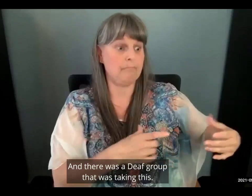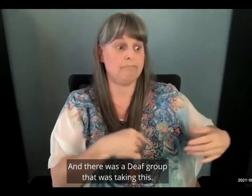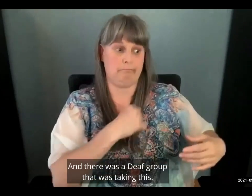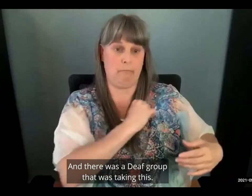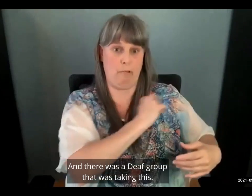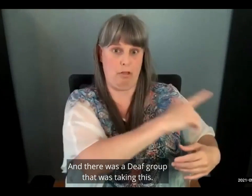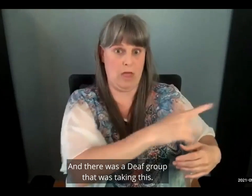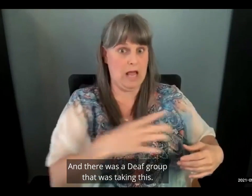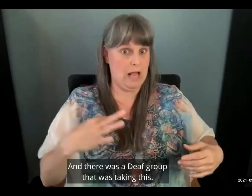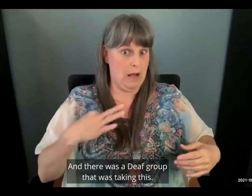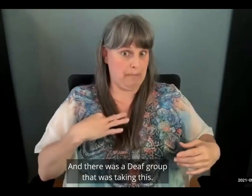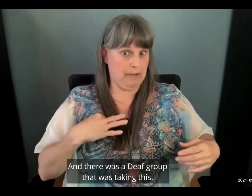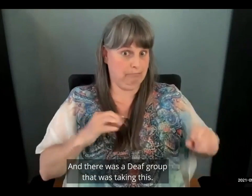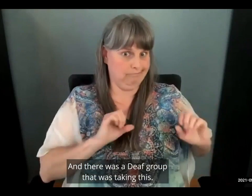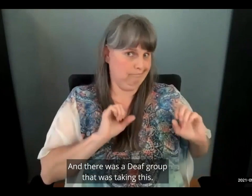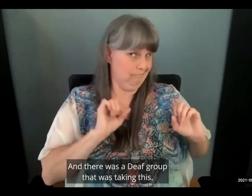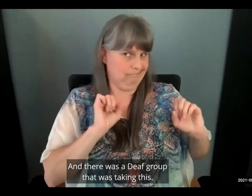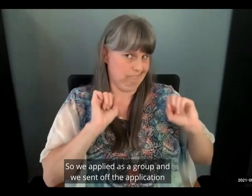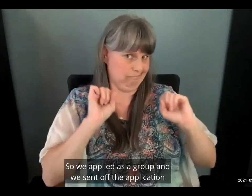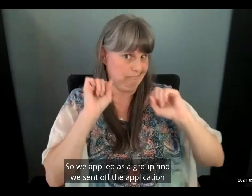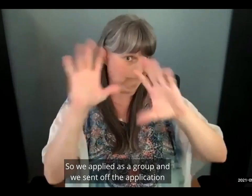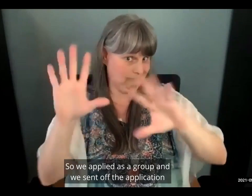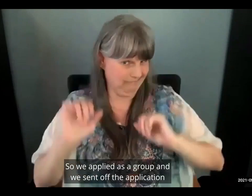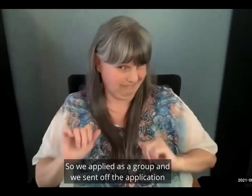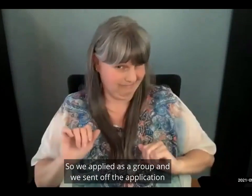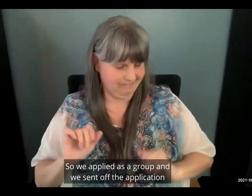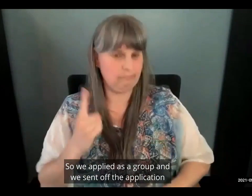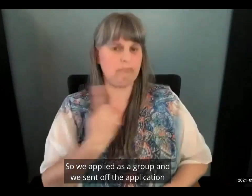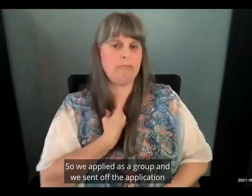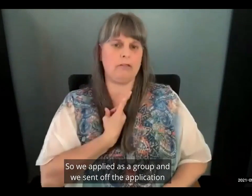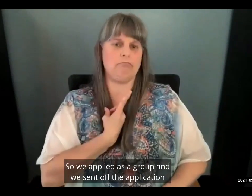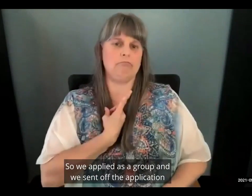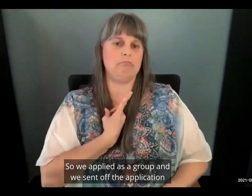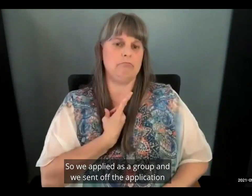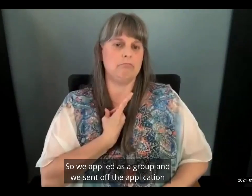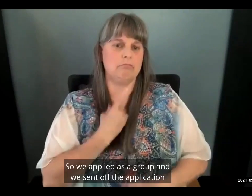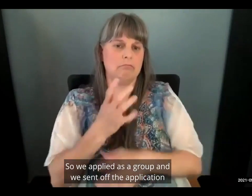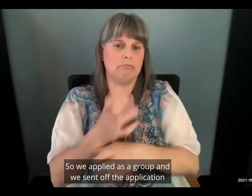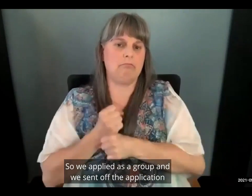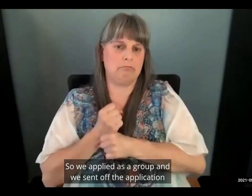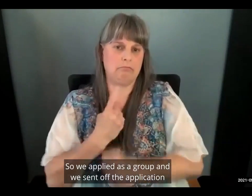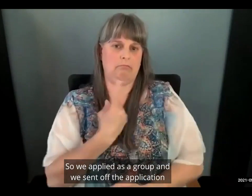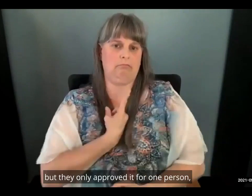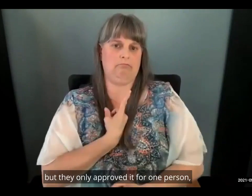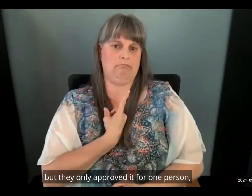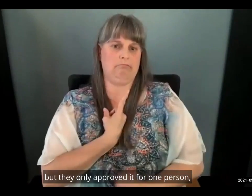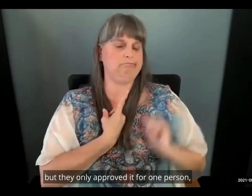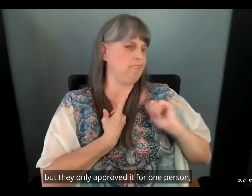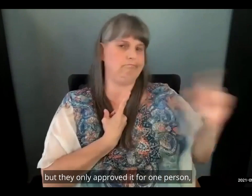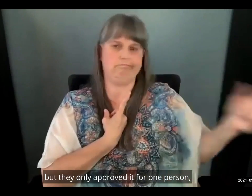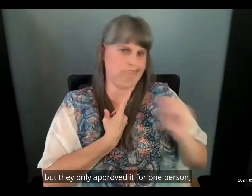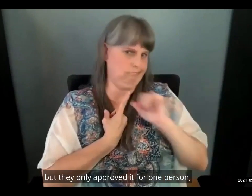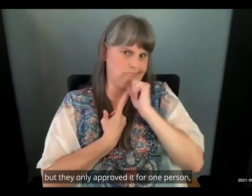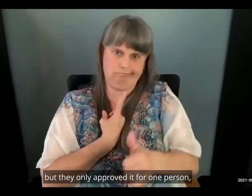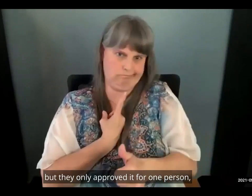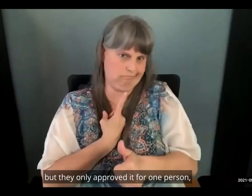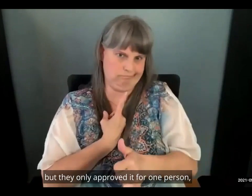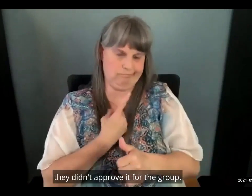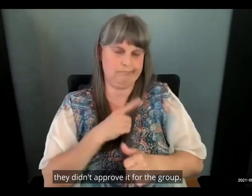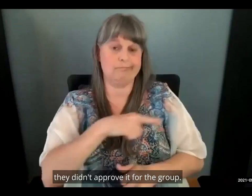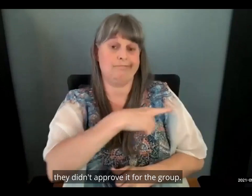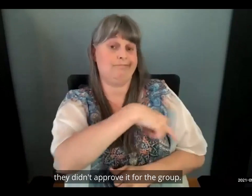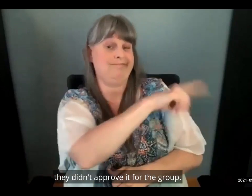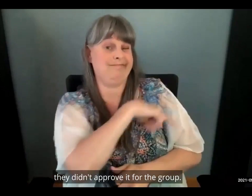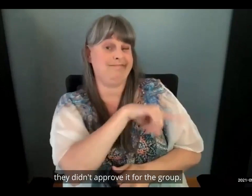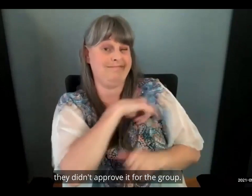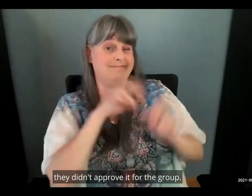And there was a deaf group that was taking this. So we applied as a group and we sent off the application, but they only approved it for one person.